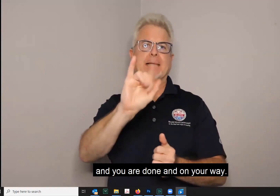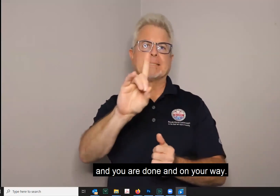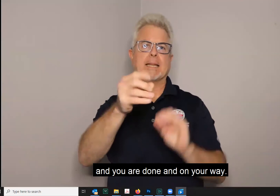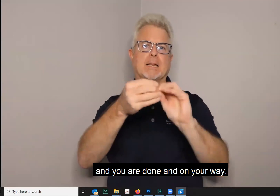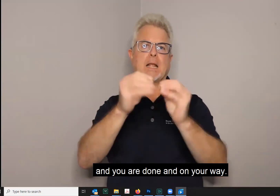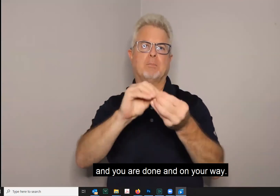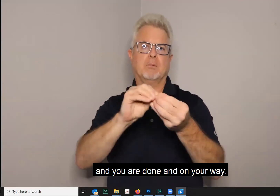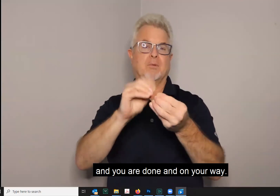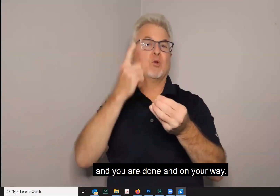way.